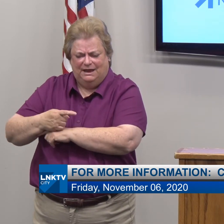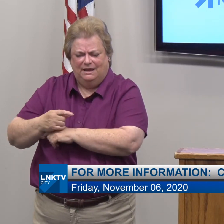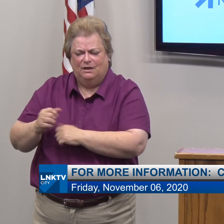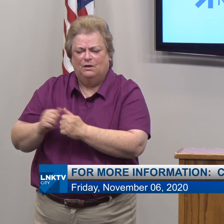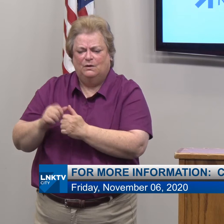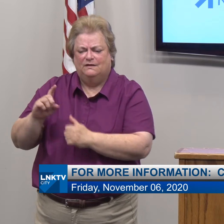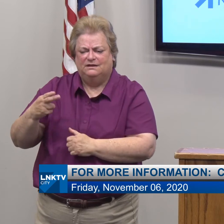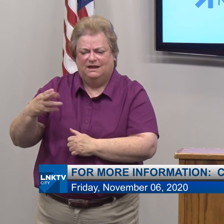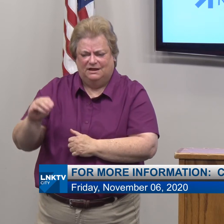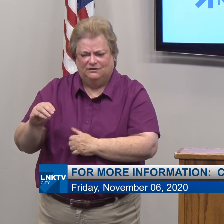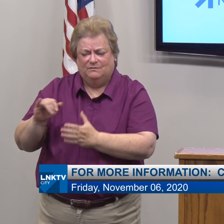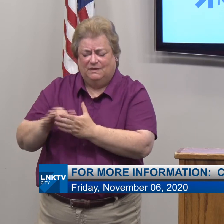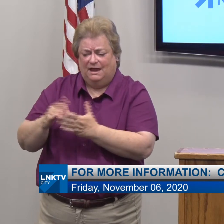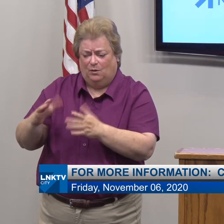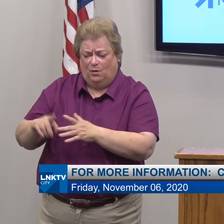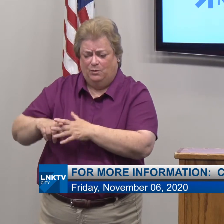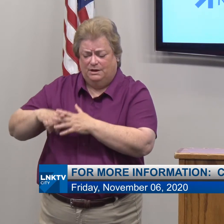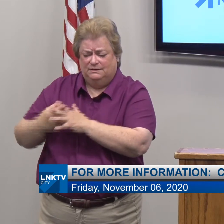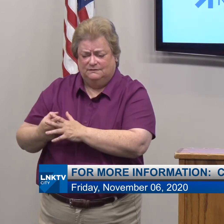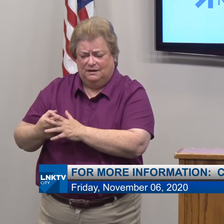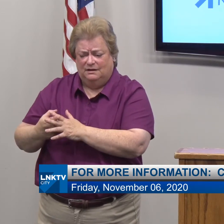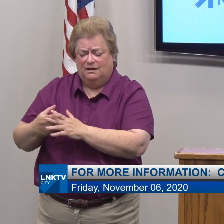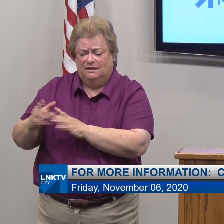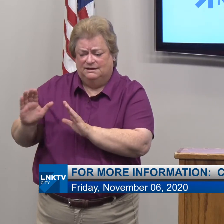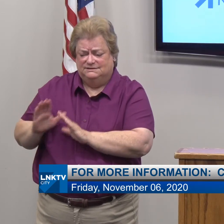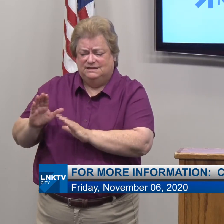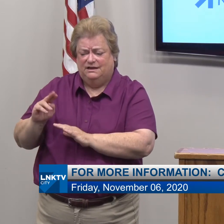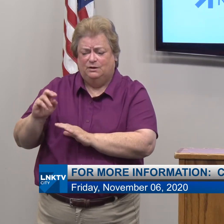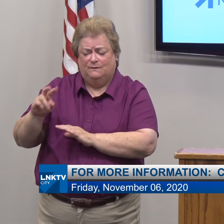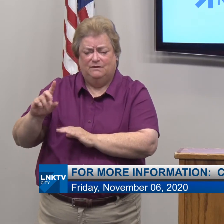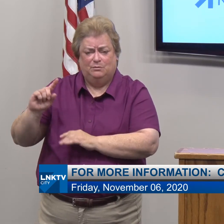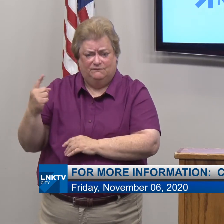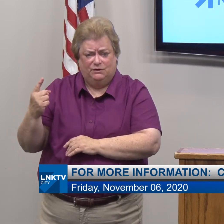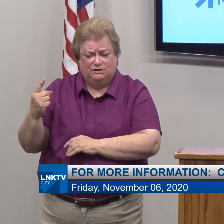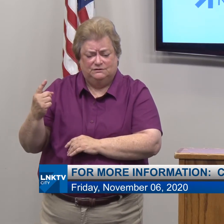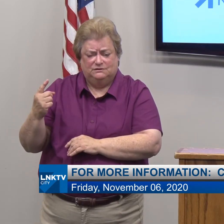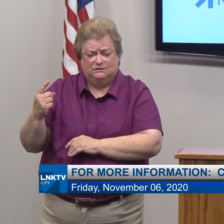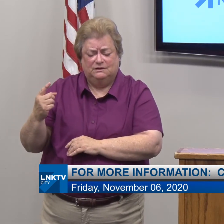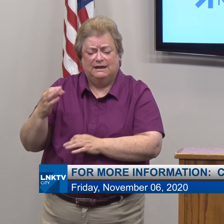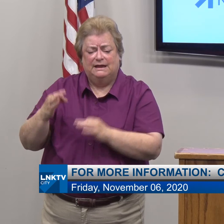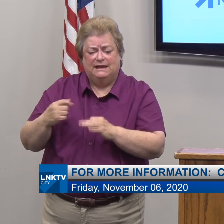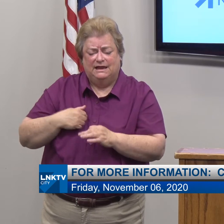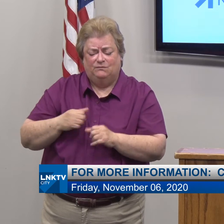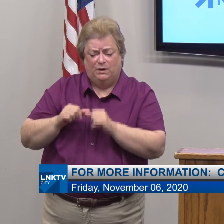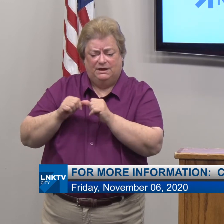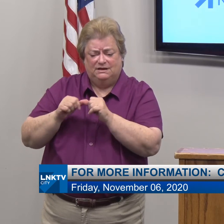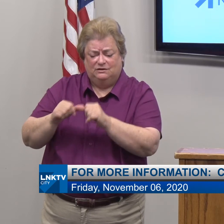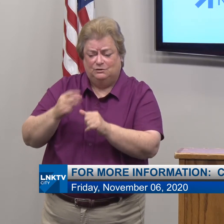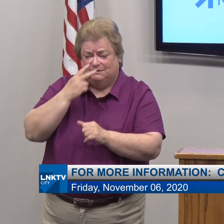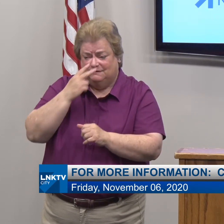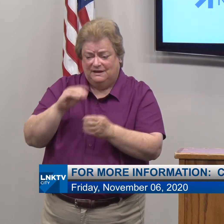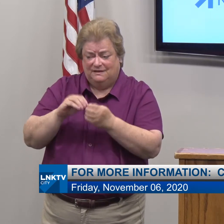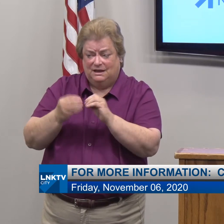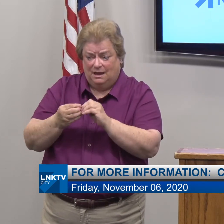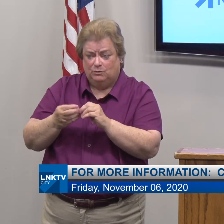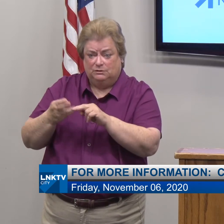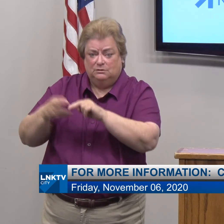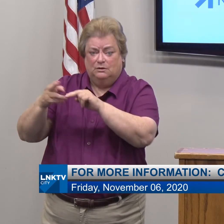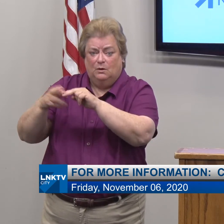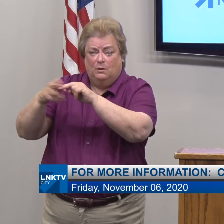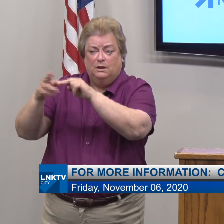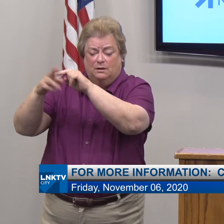directed health measure that went into effect on Sunday, November 1st. If we continue to see our numbers going up, we